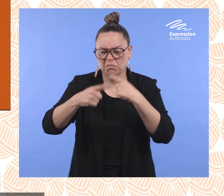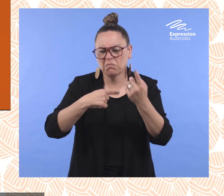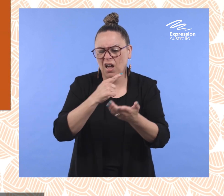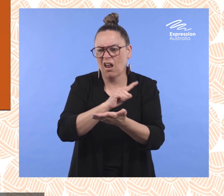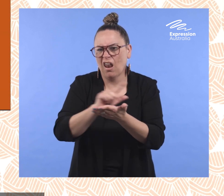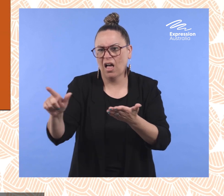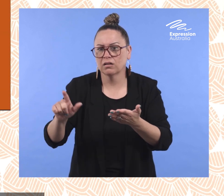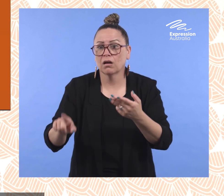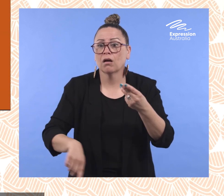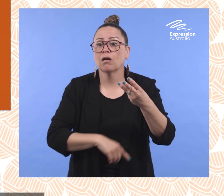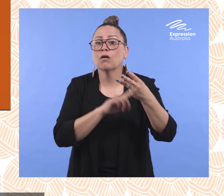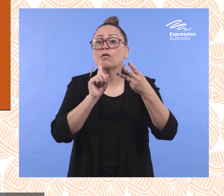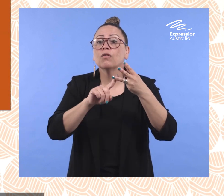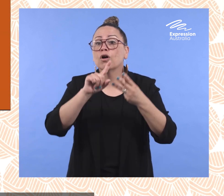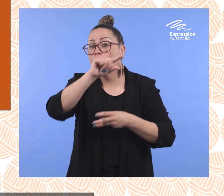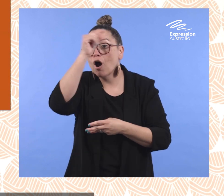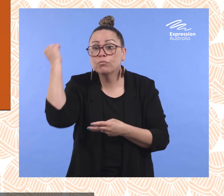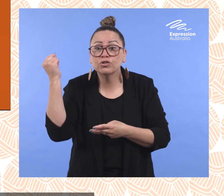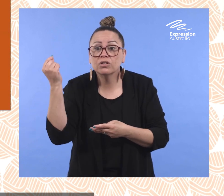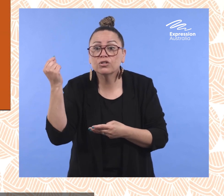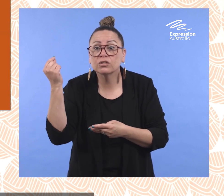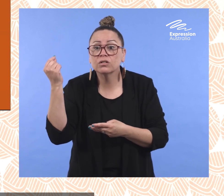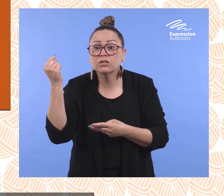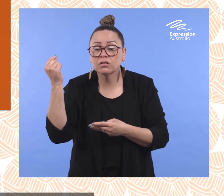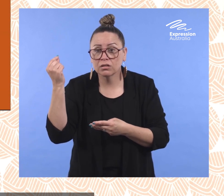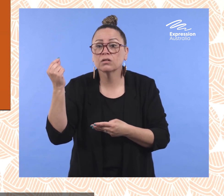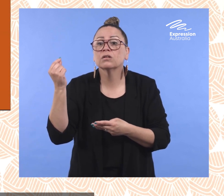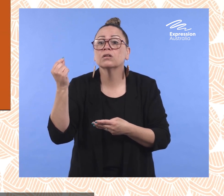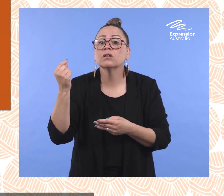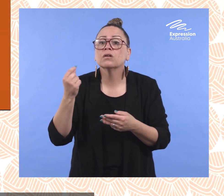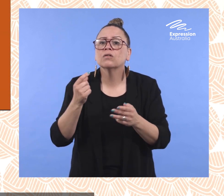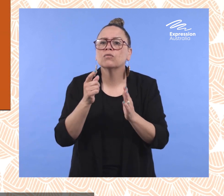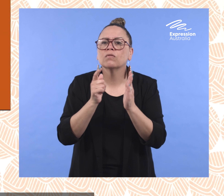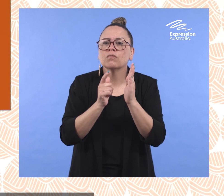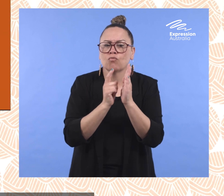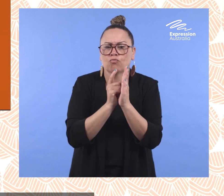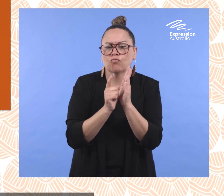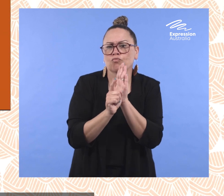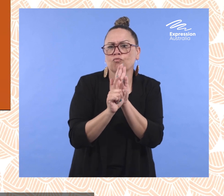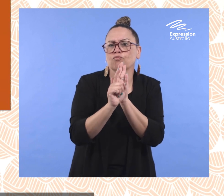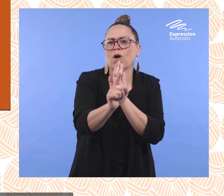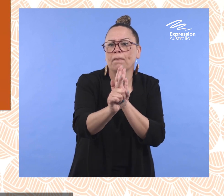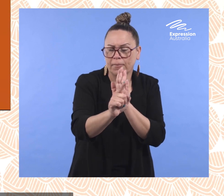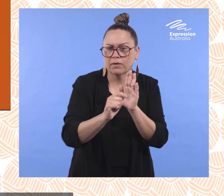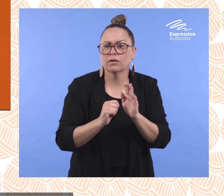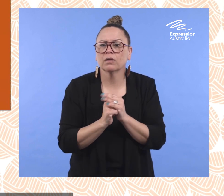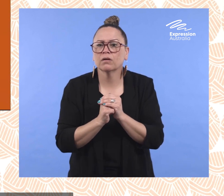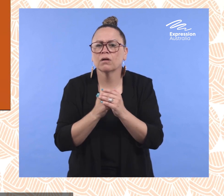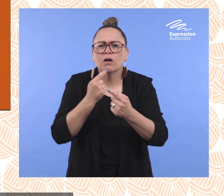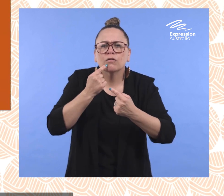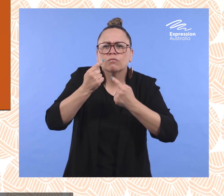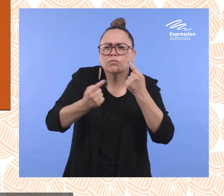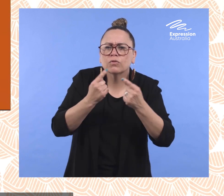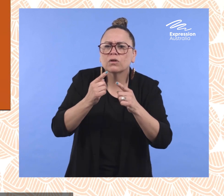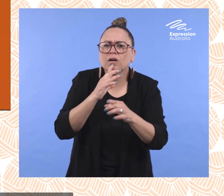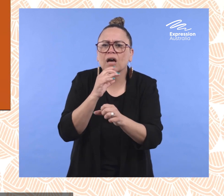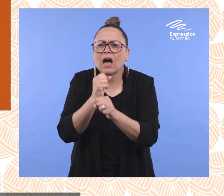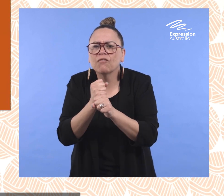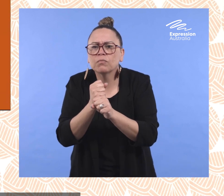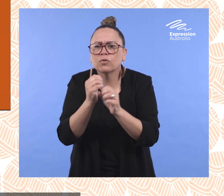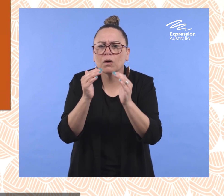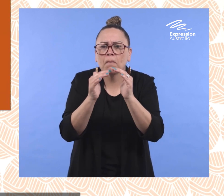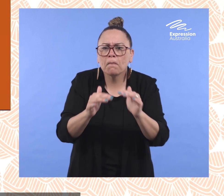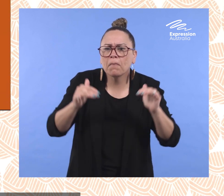The purpose, it's to make representations to Parliament and the Executive on